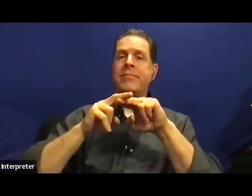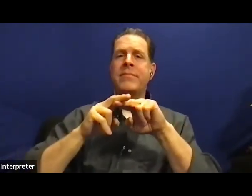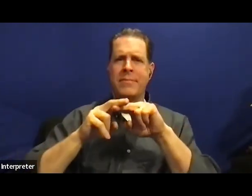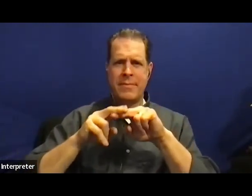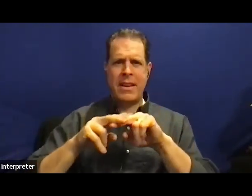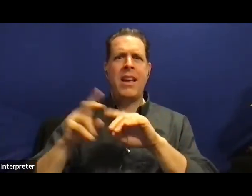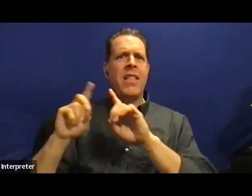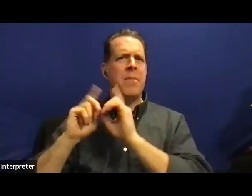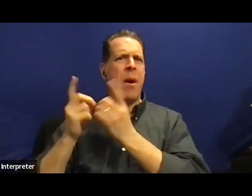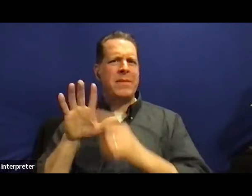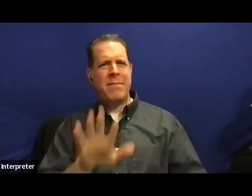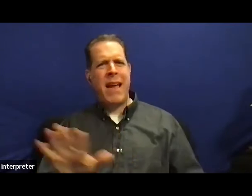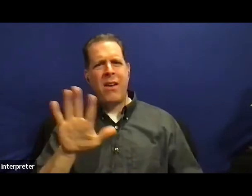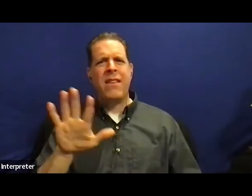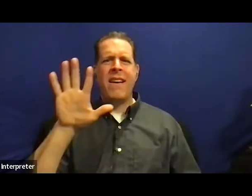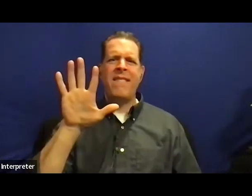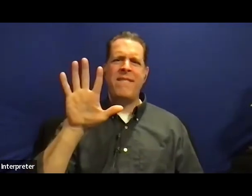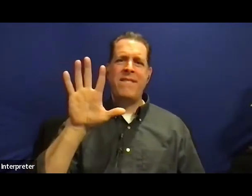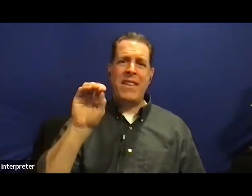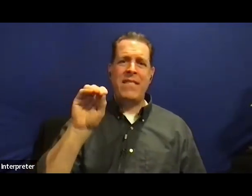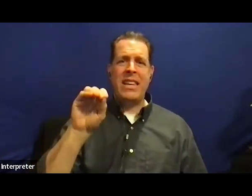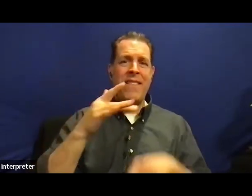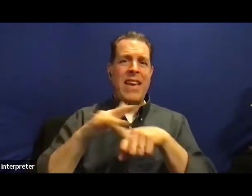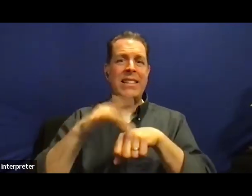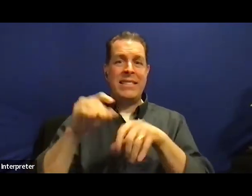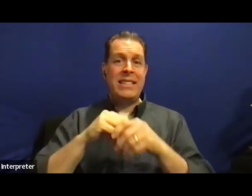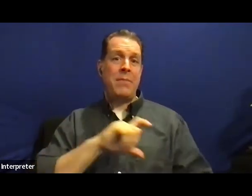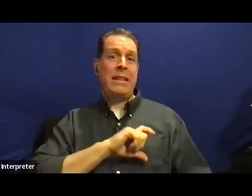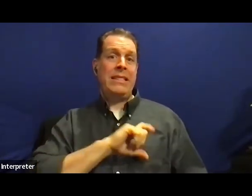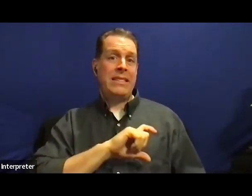hovering at approximately 50 vacancies out of a